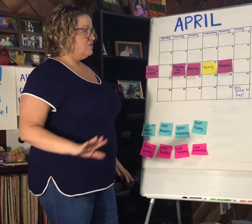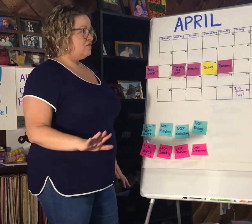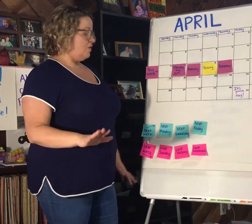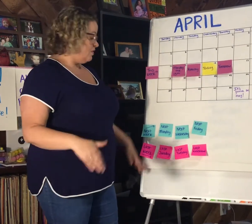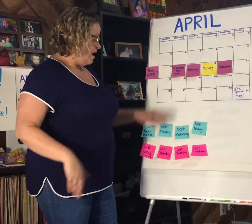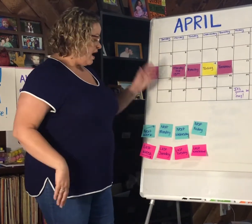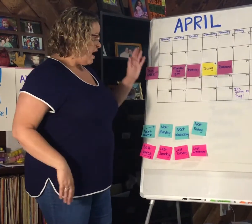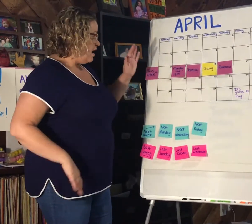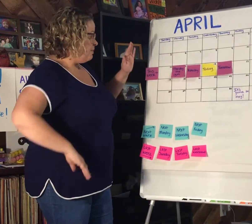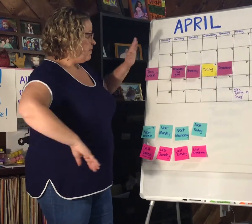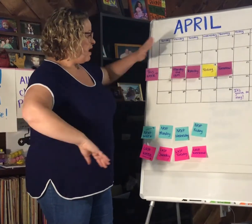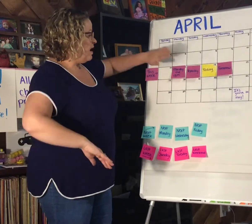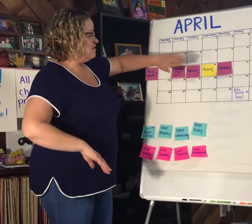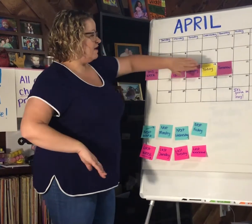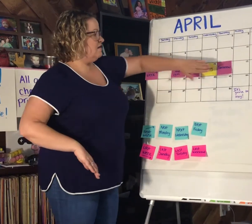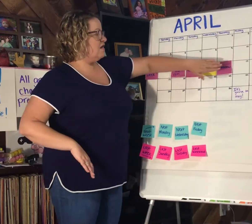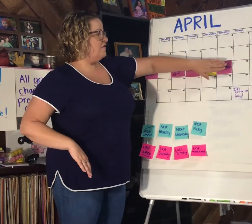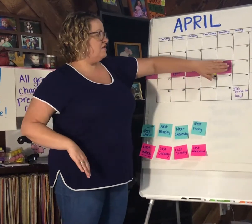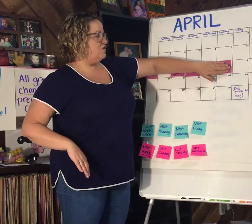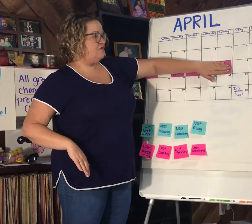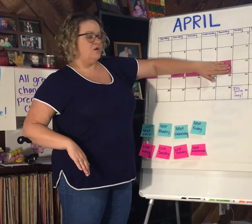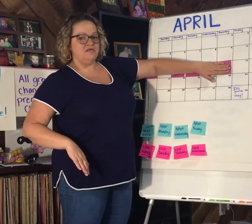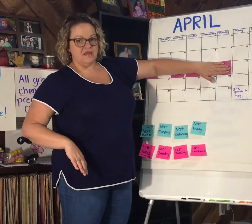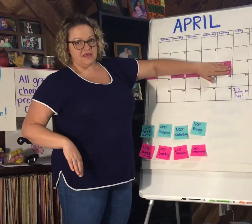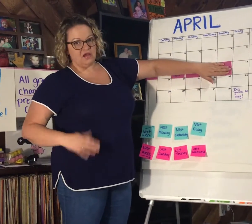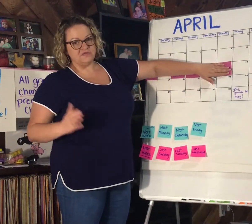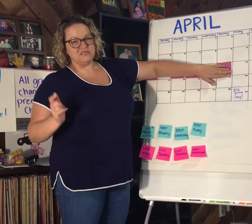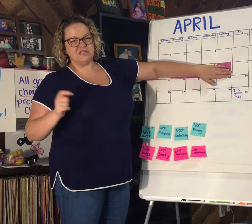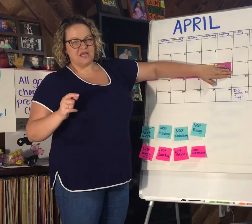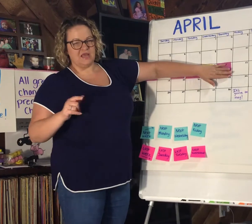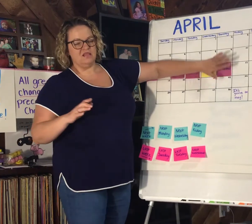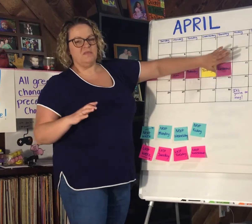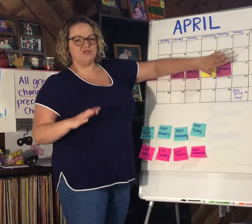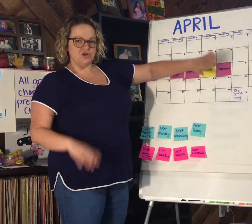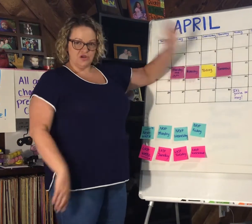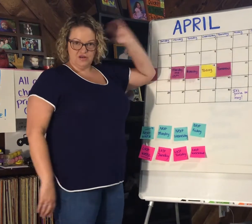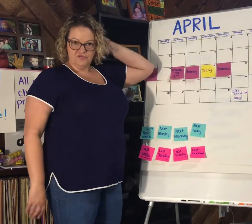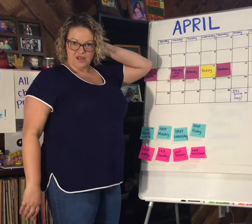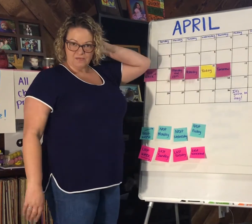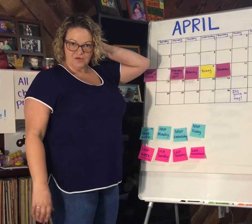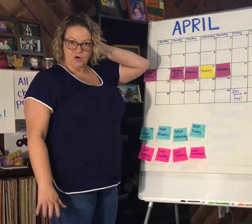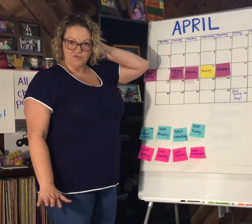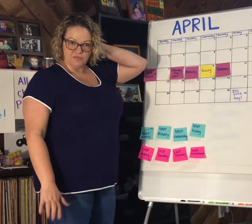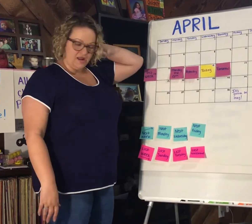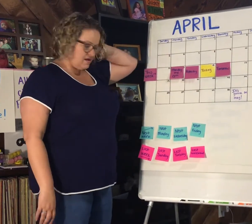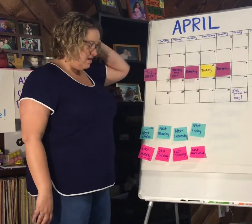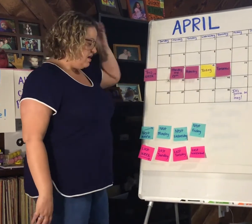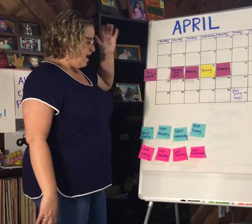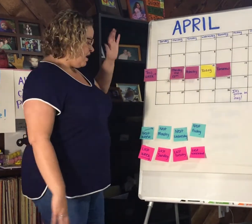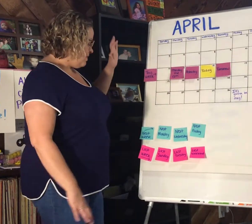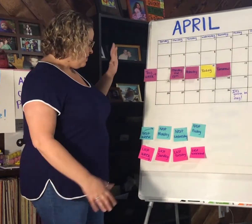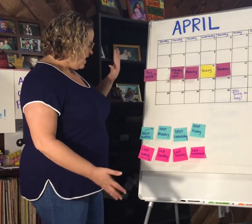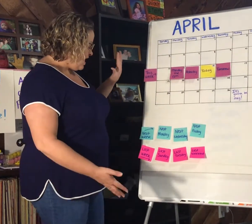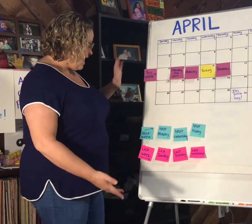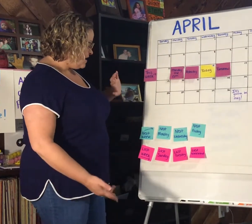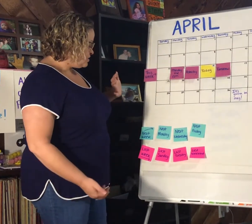so I assigned a video for you guys to take care of just to check in to make sure you didn't forget me over break. And then I asked you